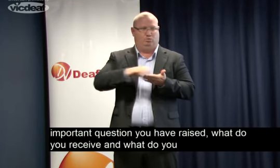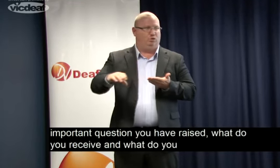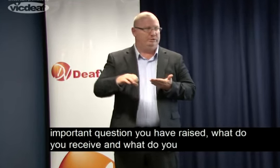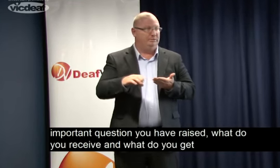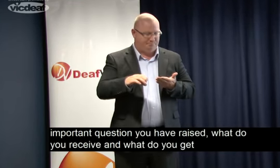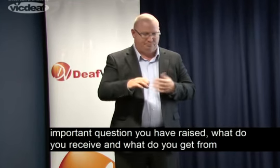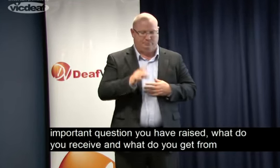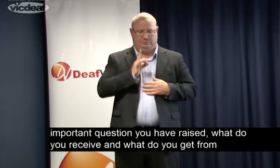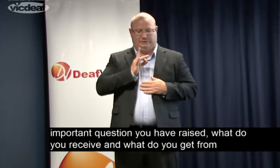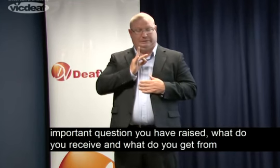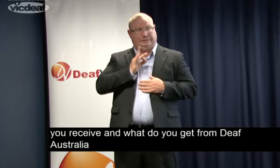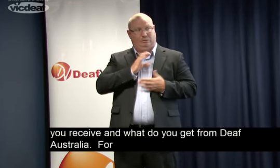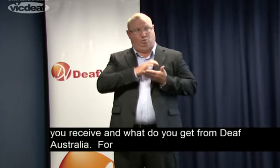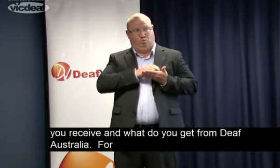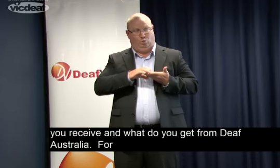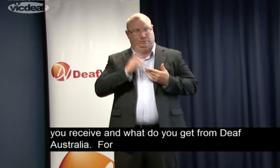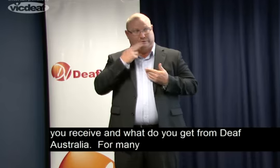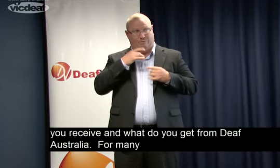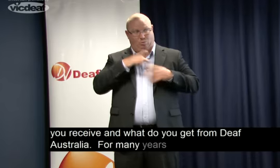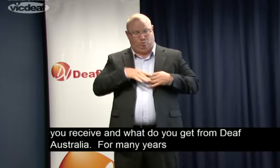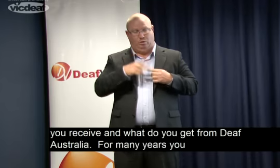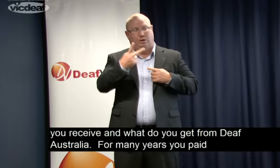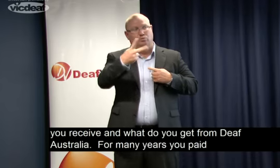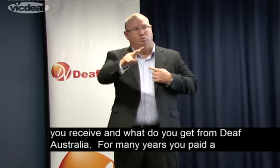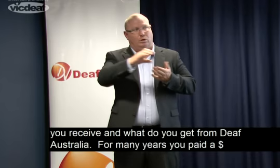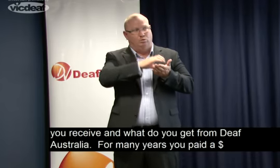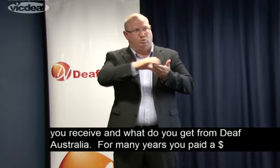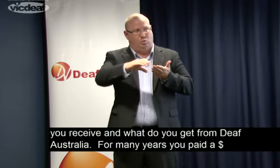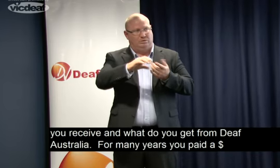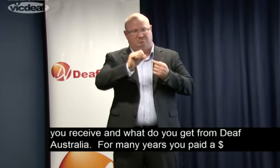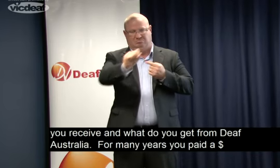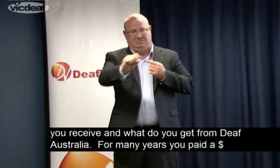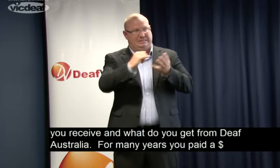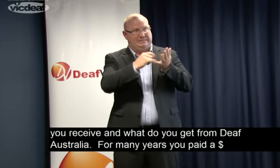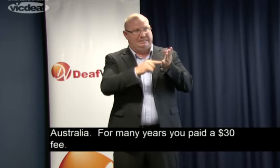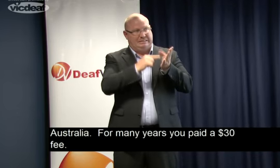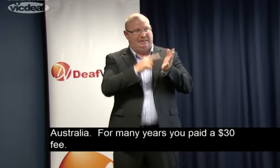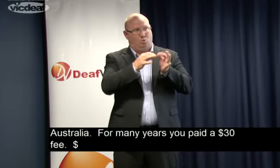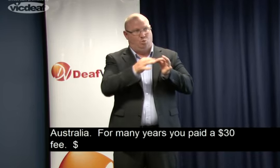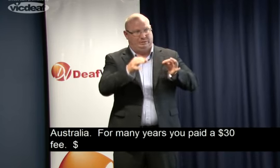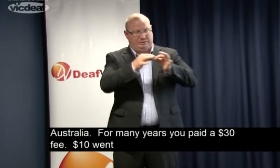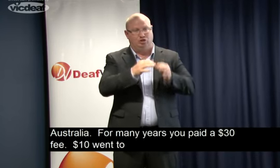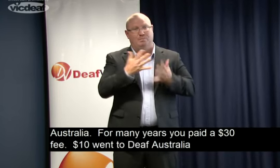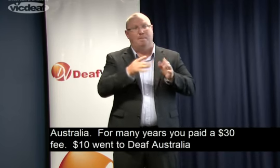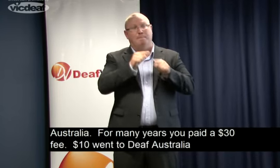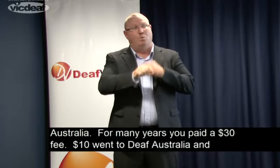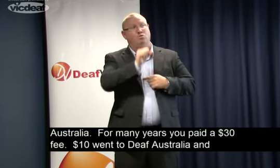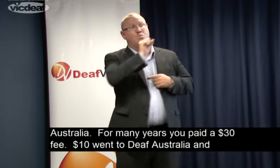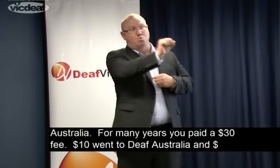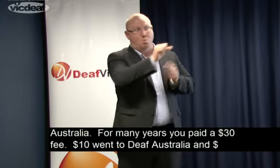years, you paid a $30 fee. $10 went to Deaf Australia and $20 went to the state branch or the state organisation.